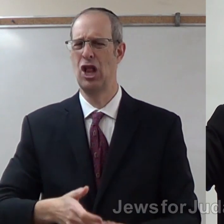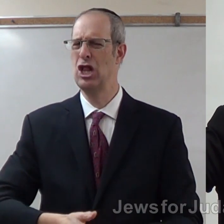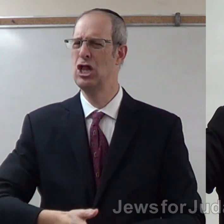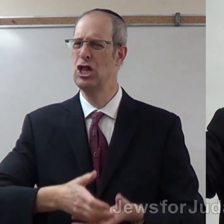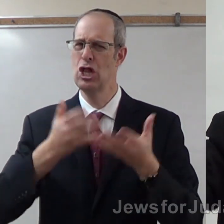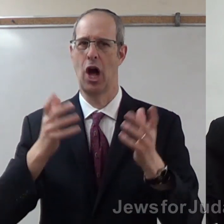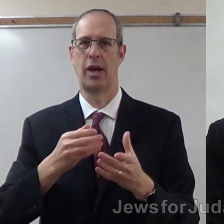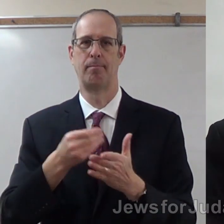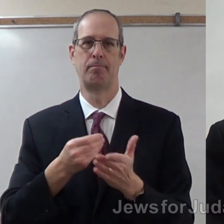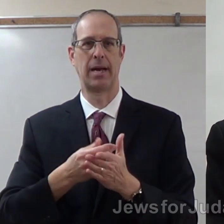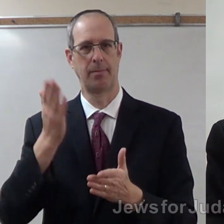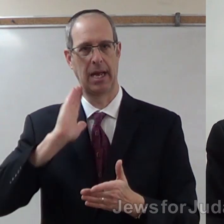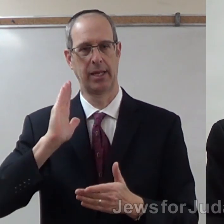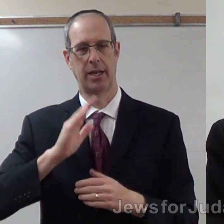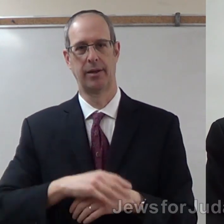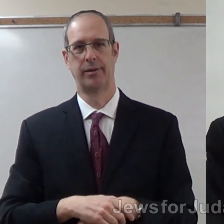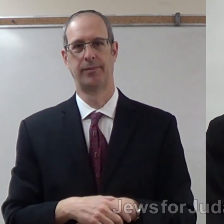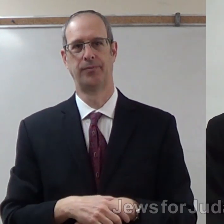back then.